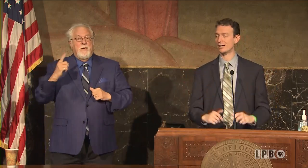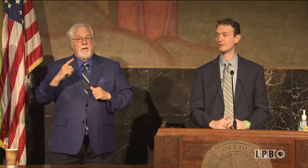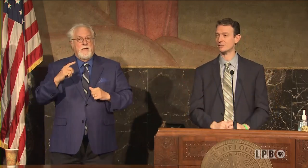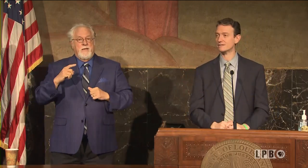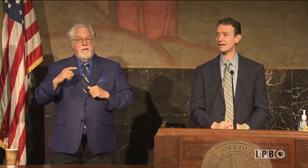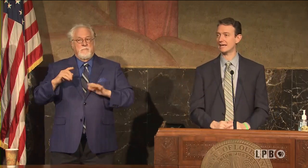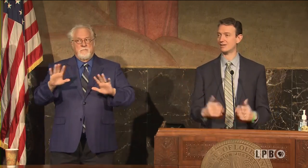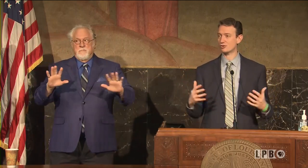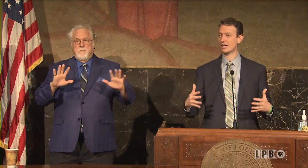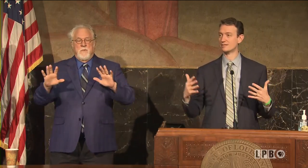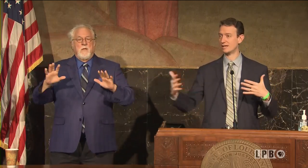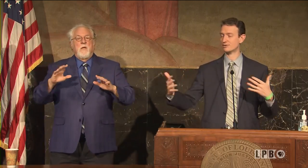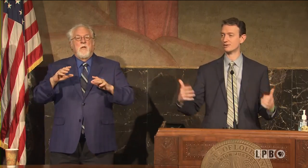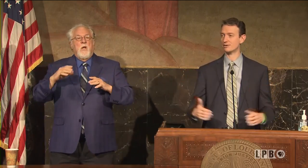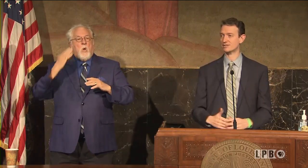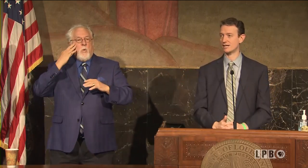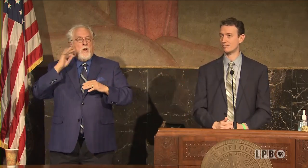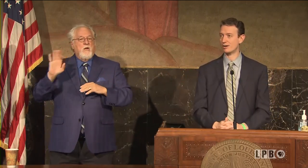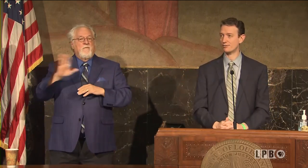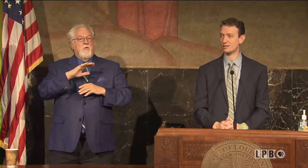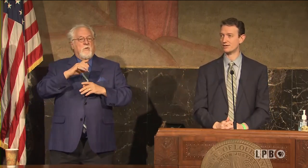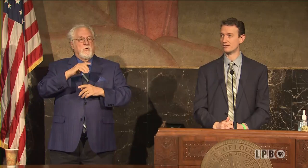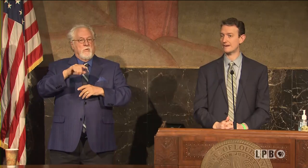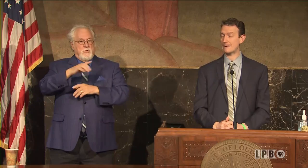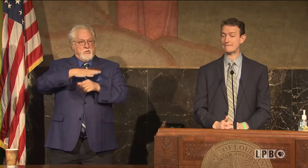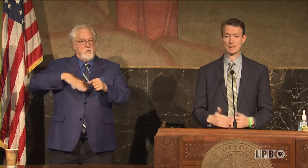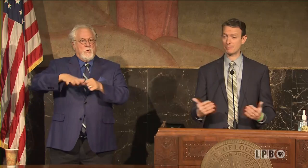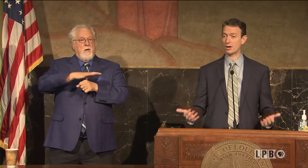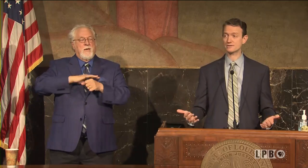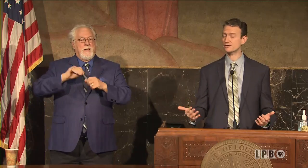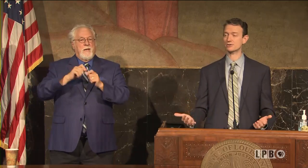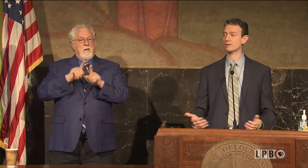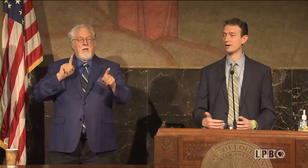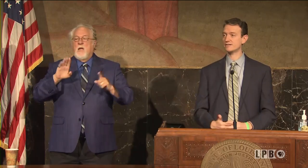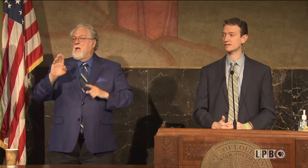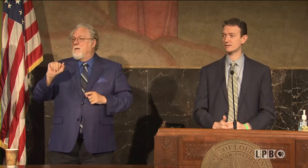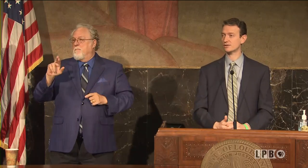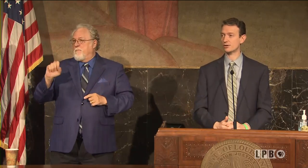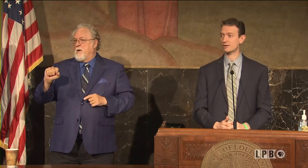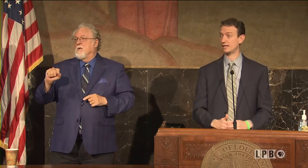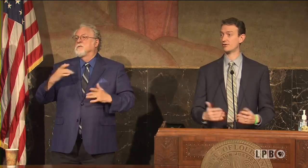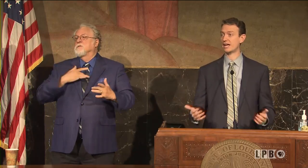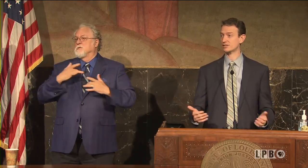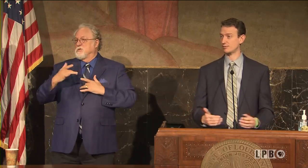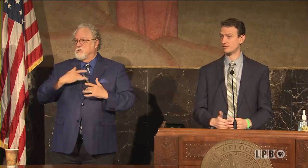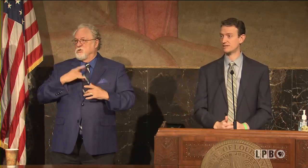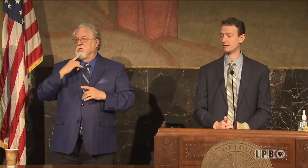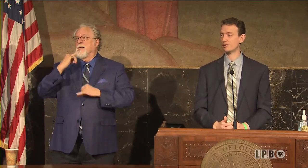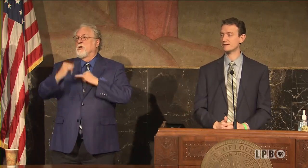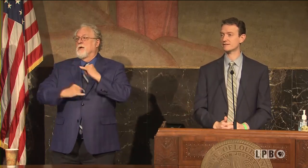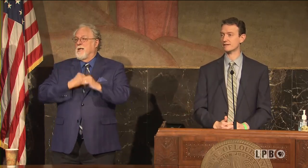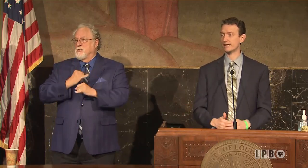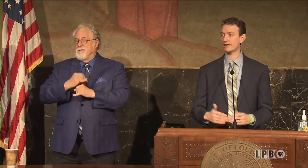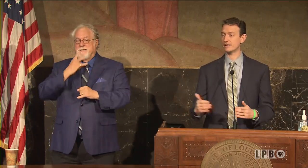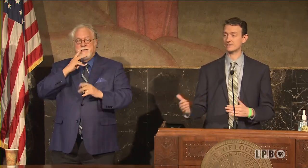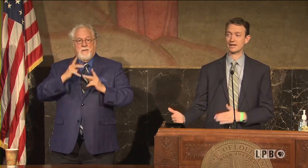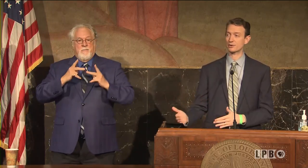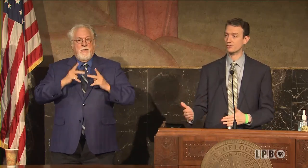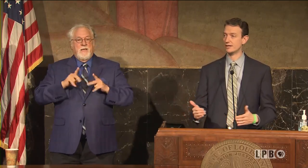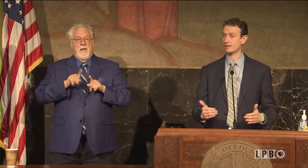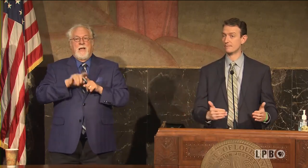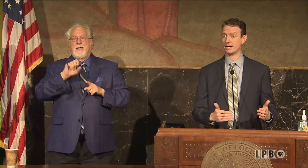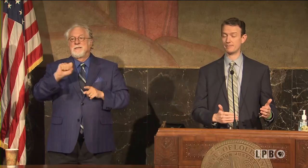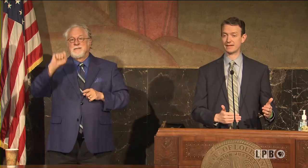their surroundings and trying to make sure that they're staying apart from each other. Bars have certainly raised a concern internationally. We've seen places like